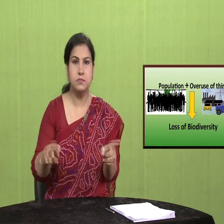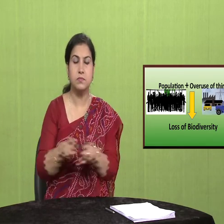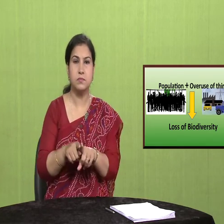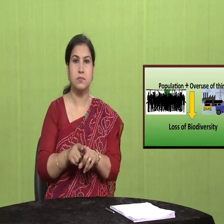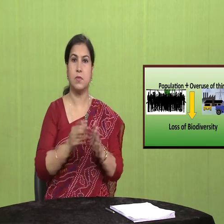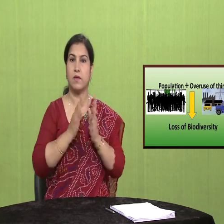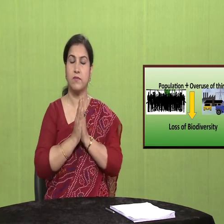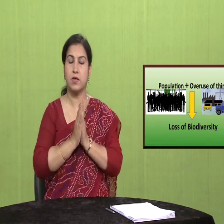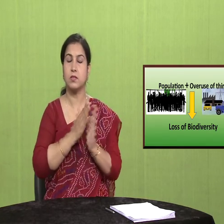religious,